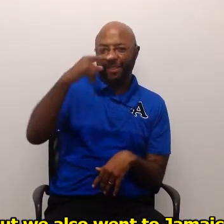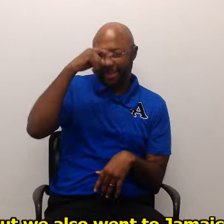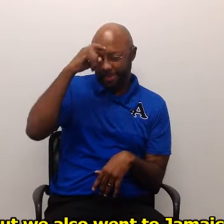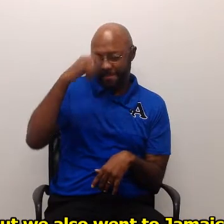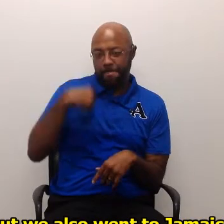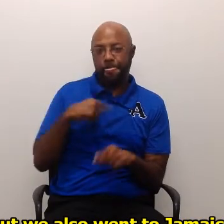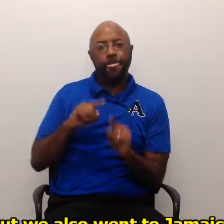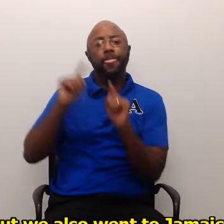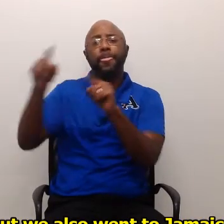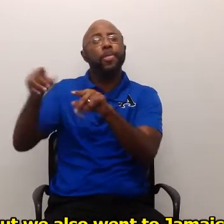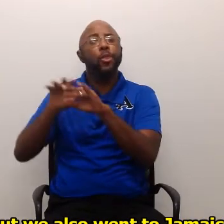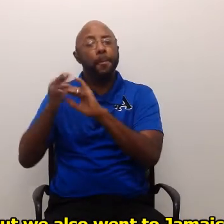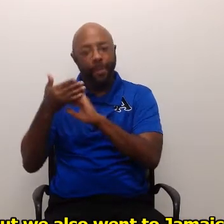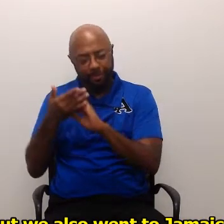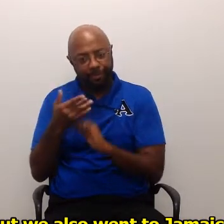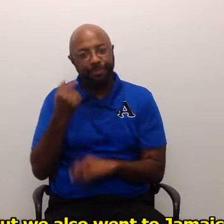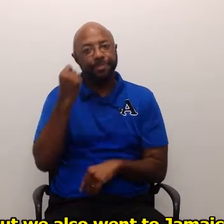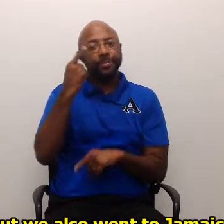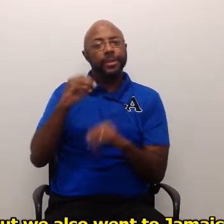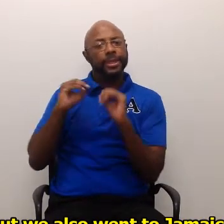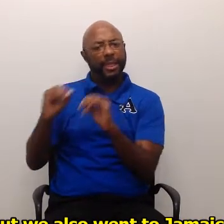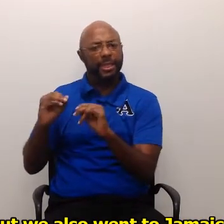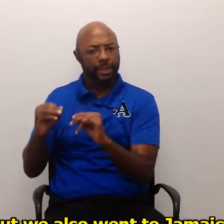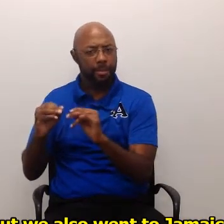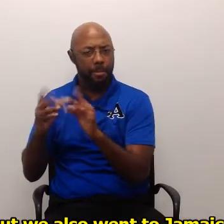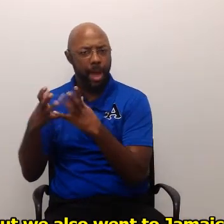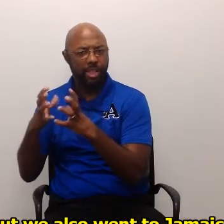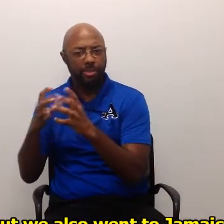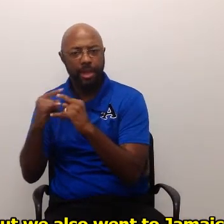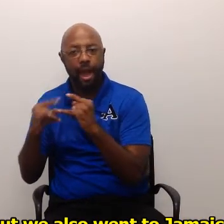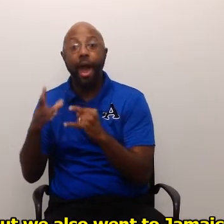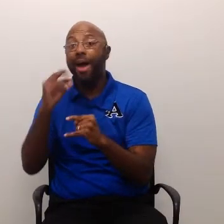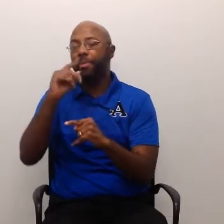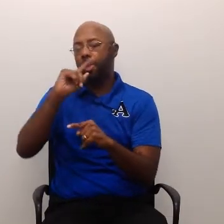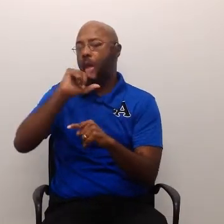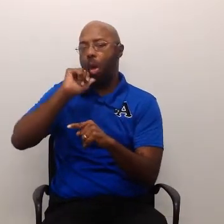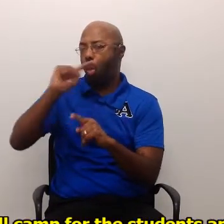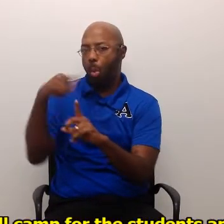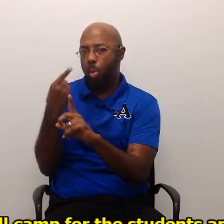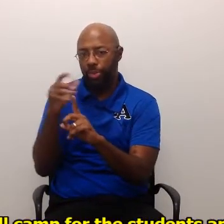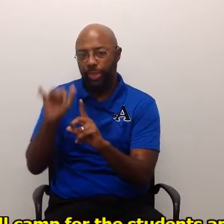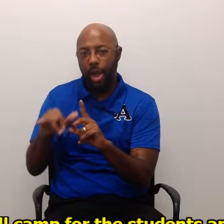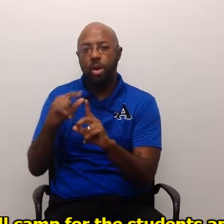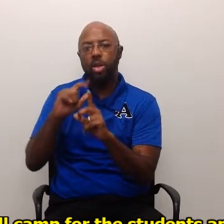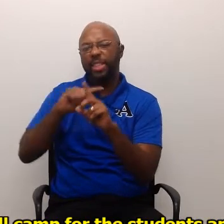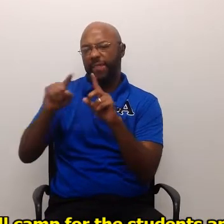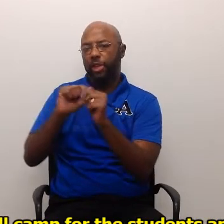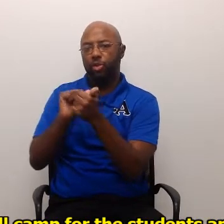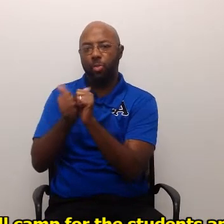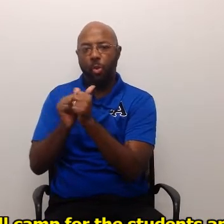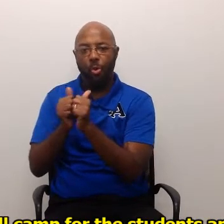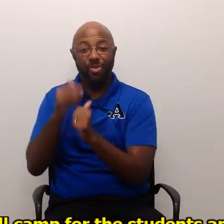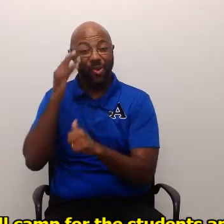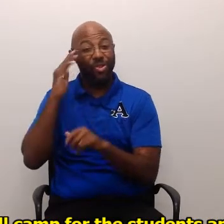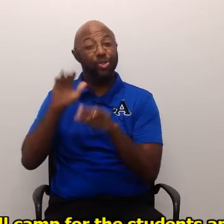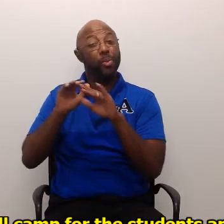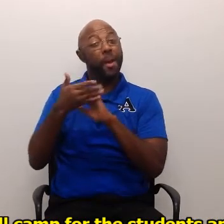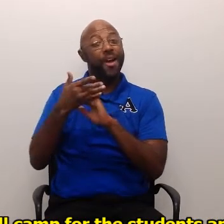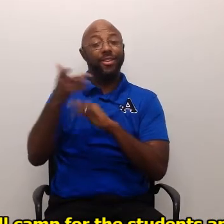And this summer will be our 4th camp in Jamaica. We have a basketball camp for the students, and